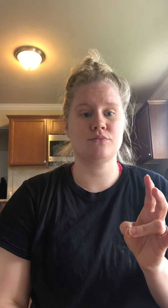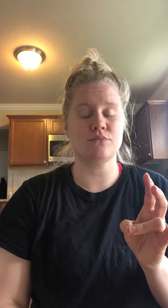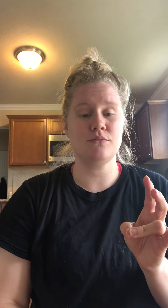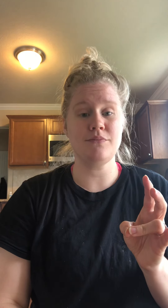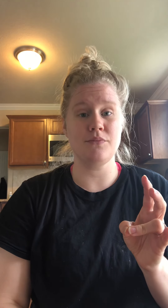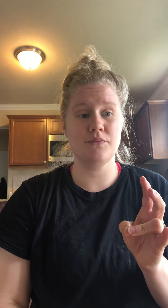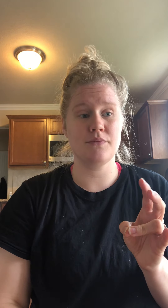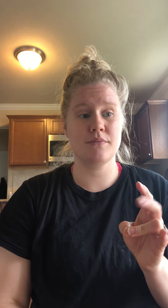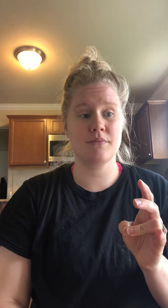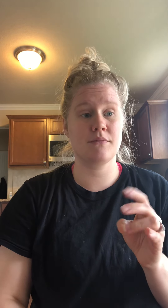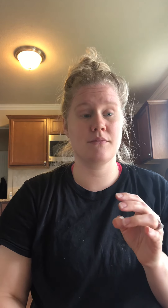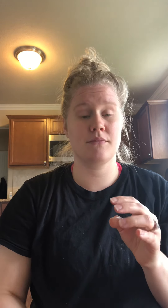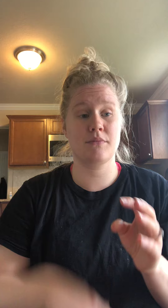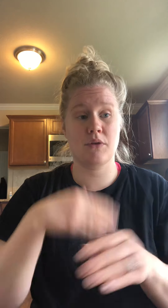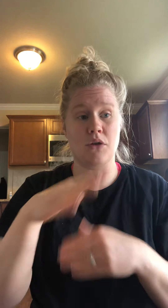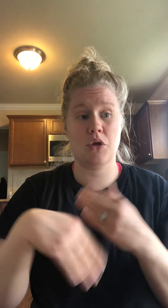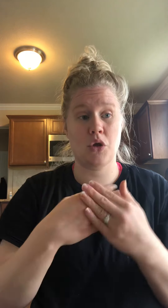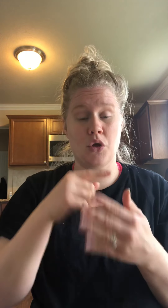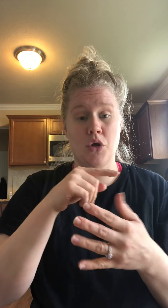And these words become, in the plural,